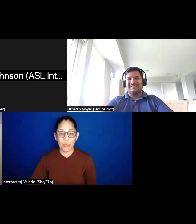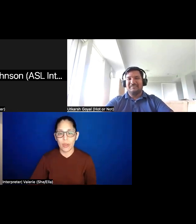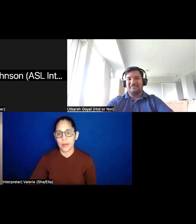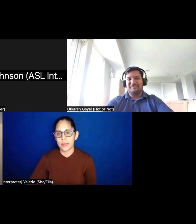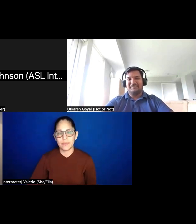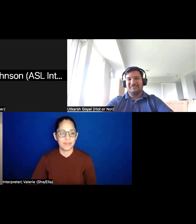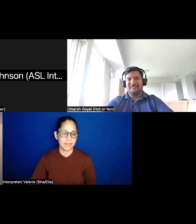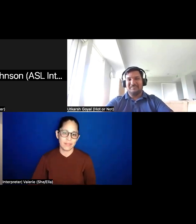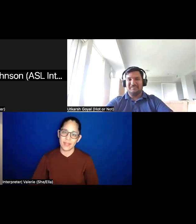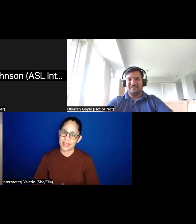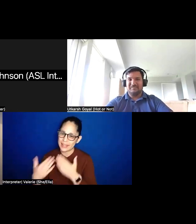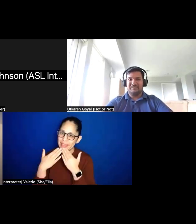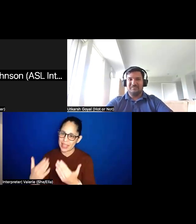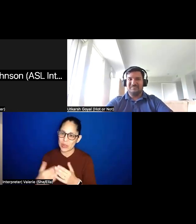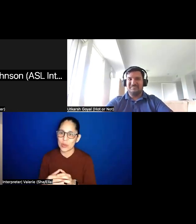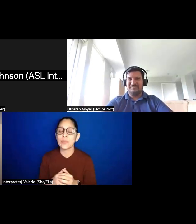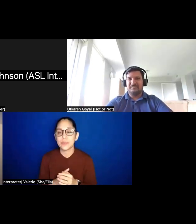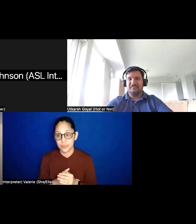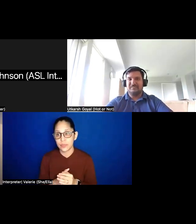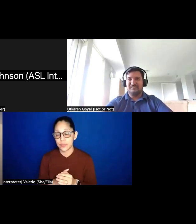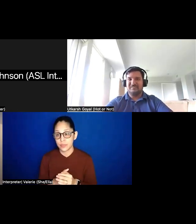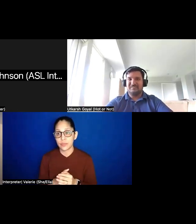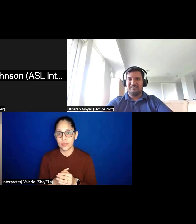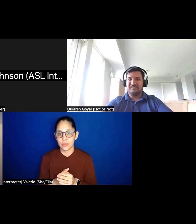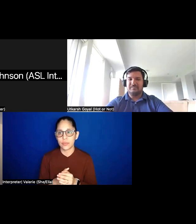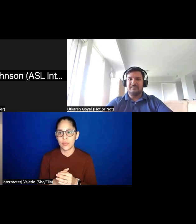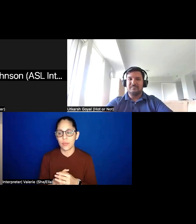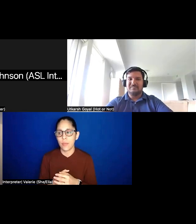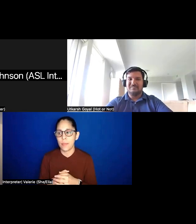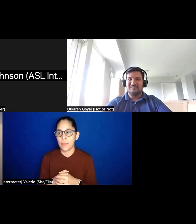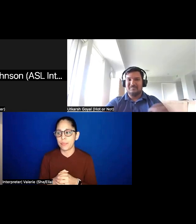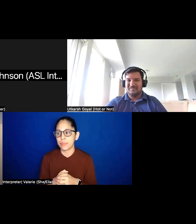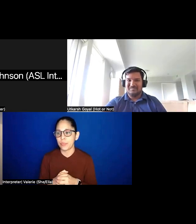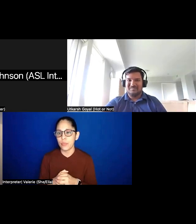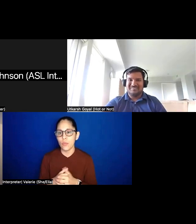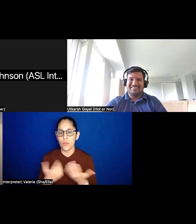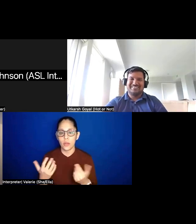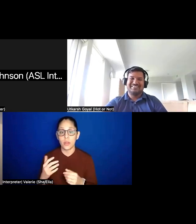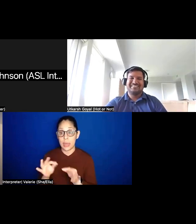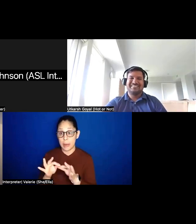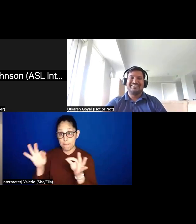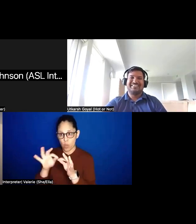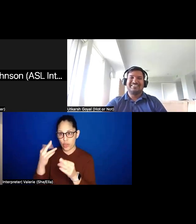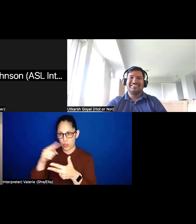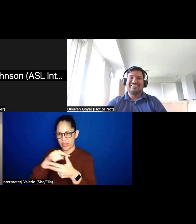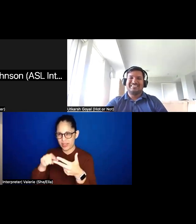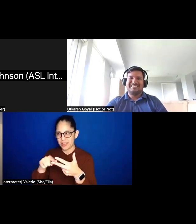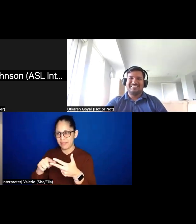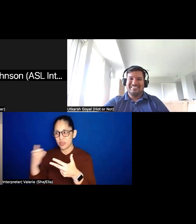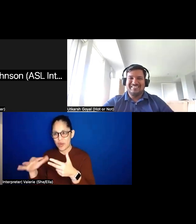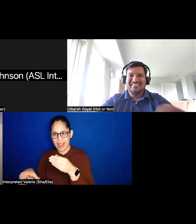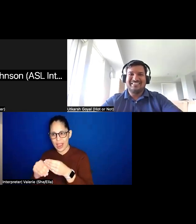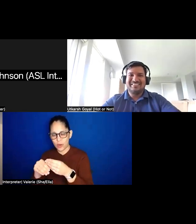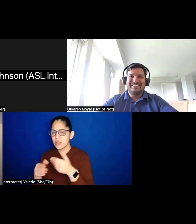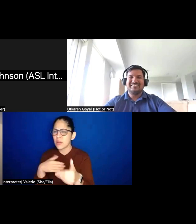Thanks so much. All right. And actually kind of piggybacking off of the traits that are important, and whether you discover them along the way